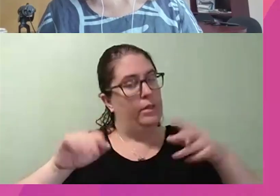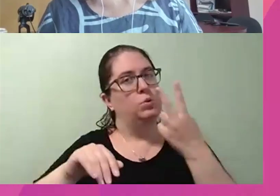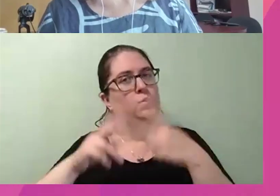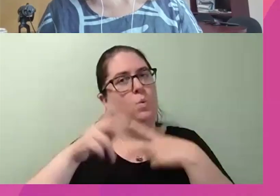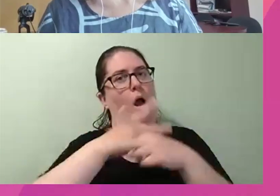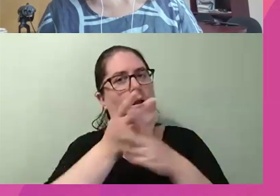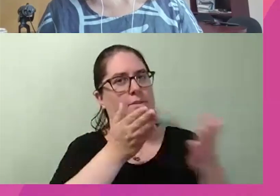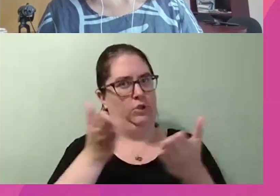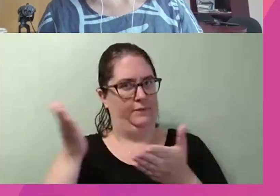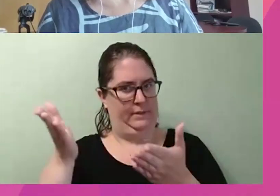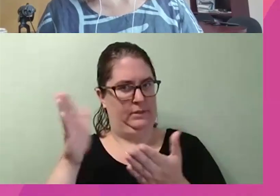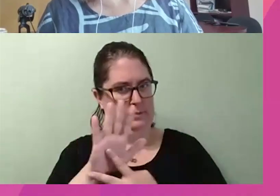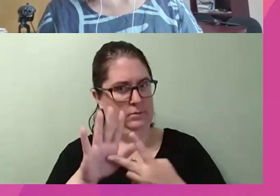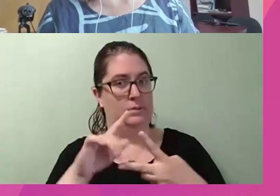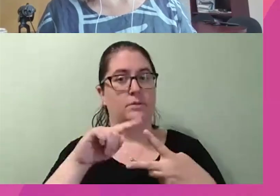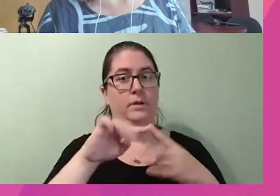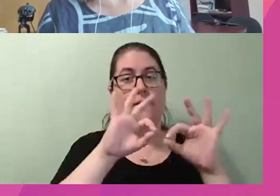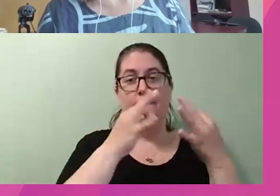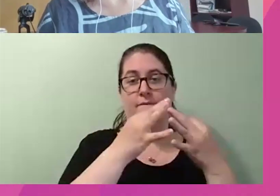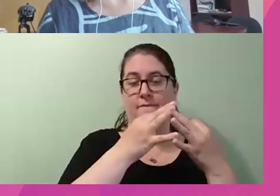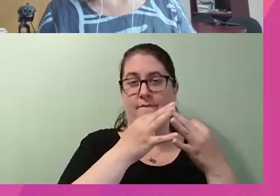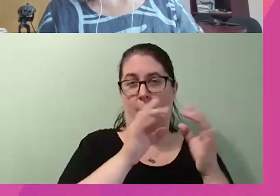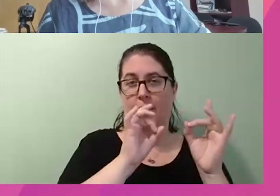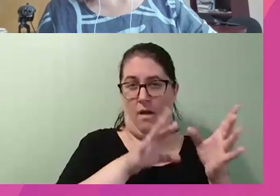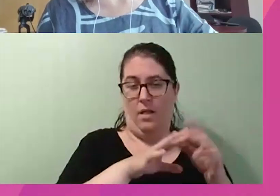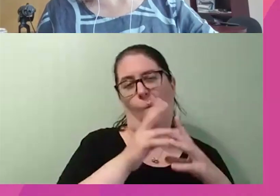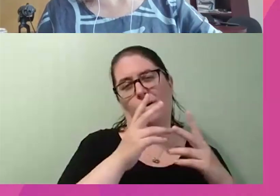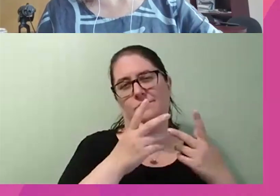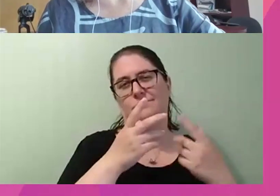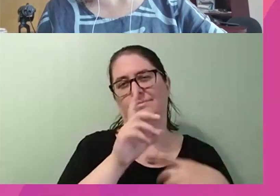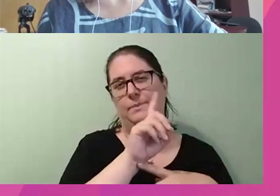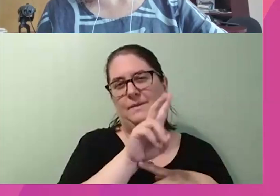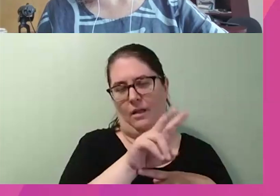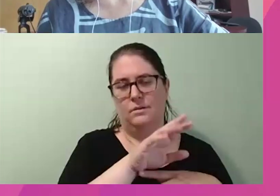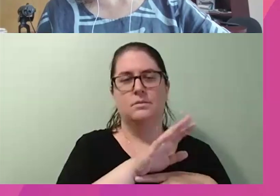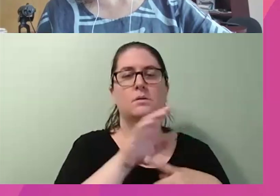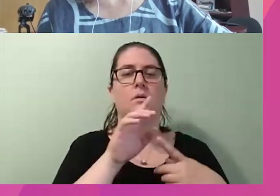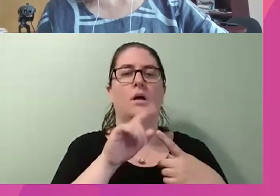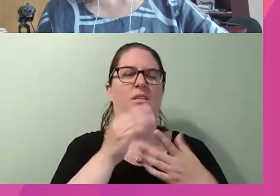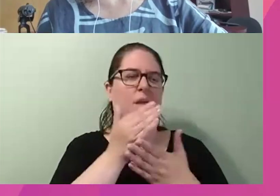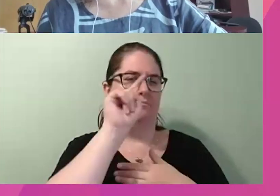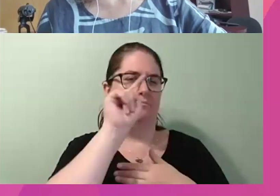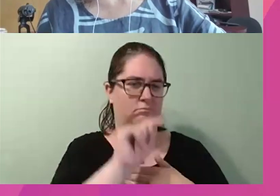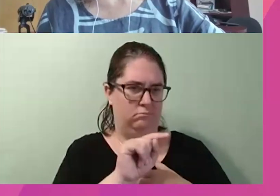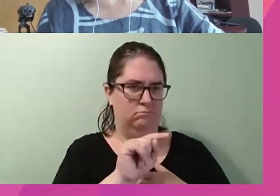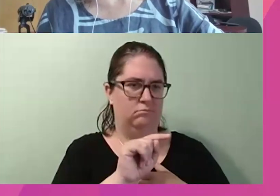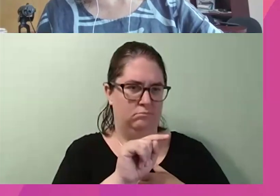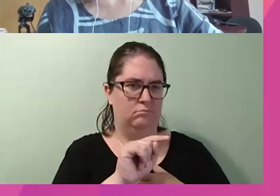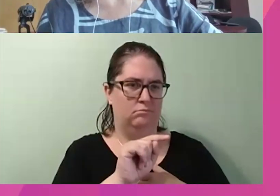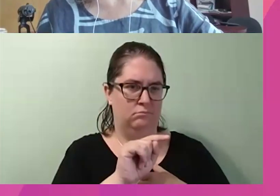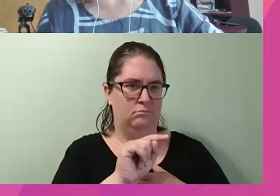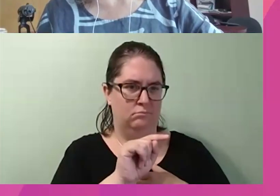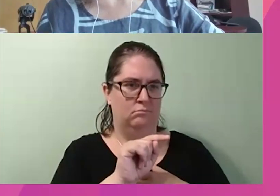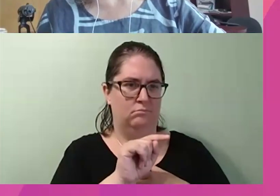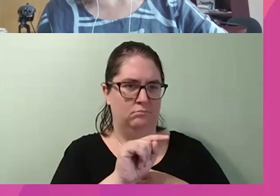of services. Family violence or domestic violence services, and we've listed a few of those types of